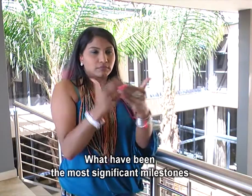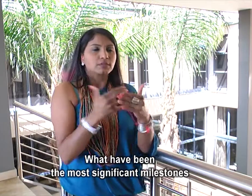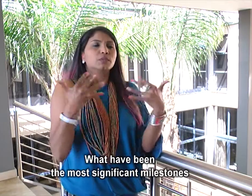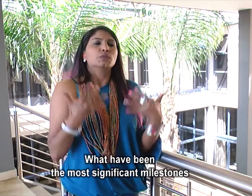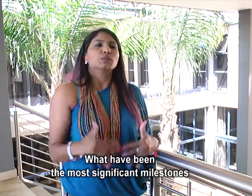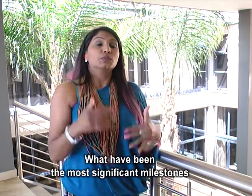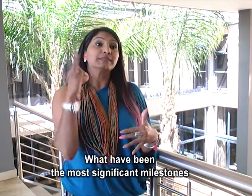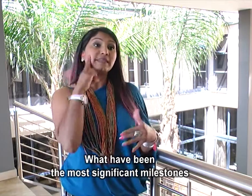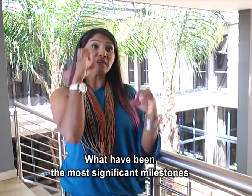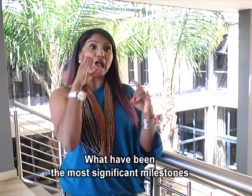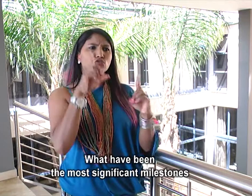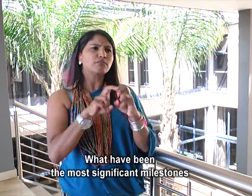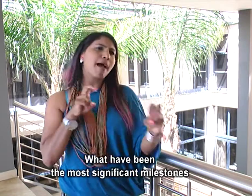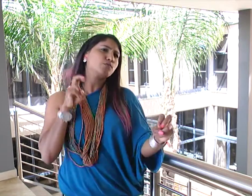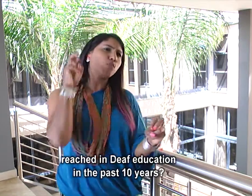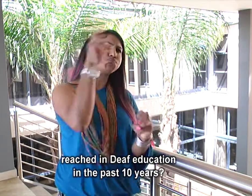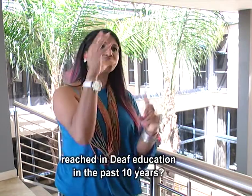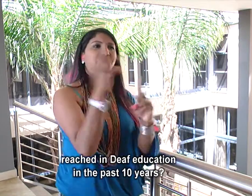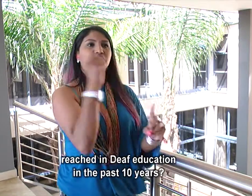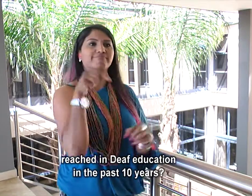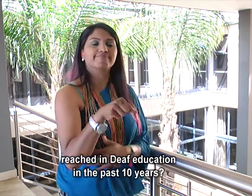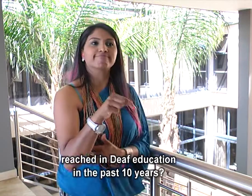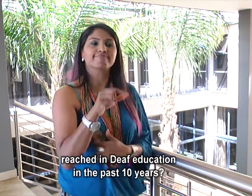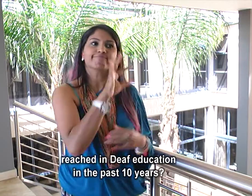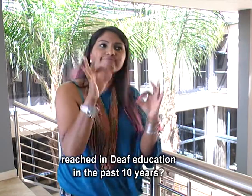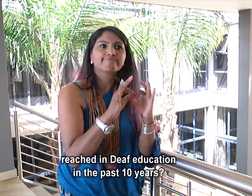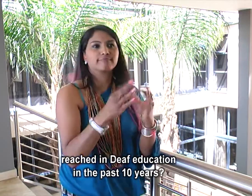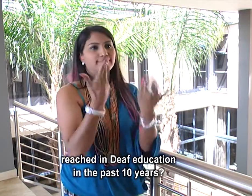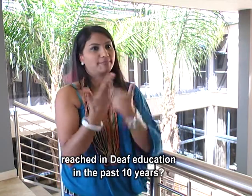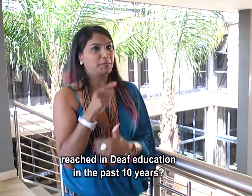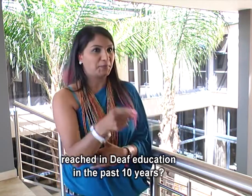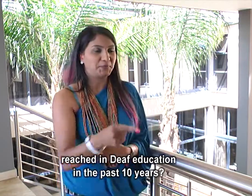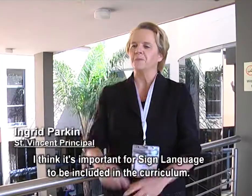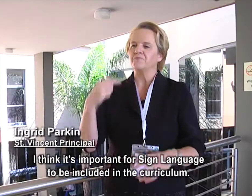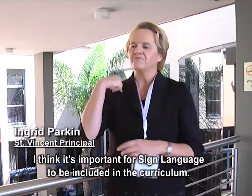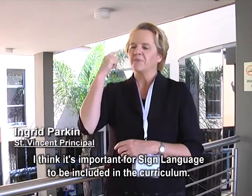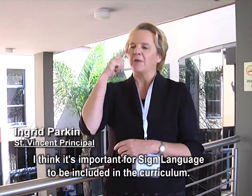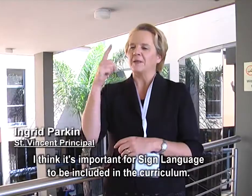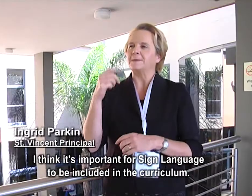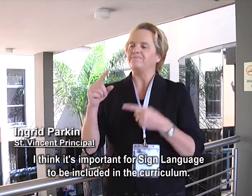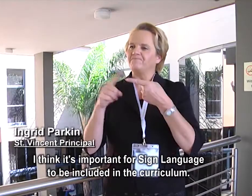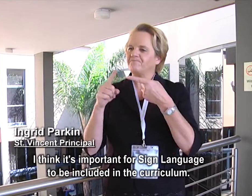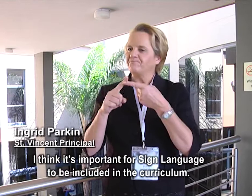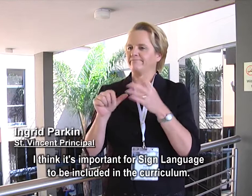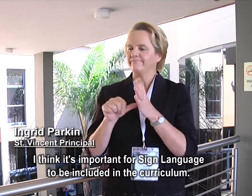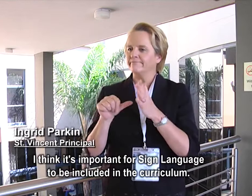What have been the most significant milestones reached in deaf education in the past 10 years? I think it's important for sign language